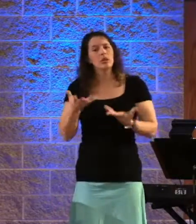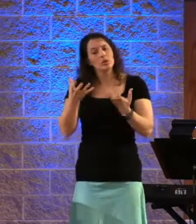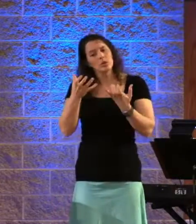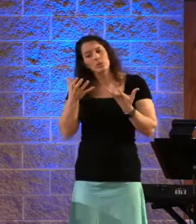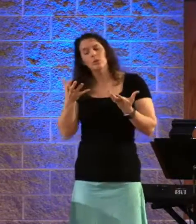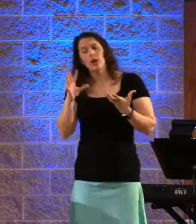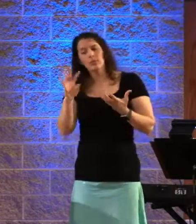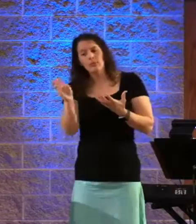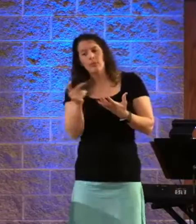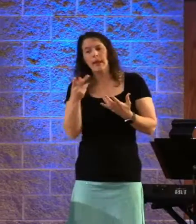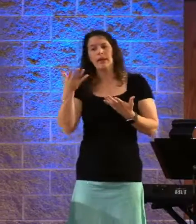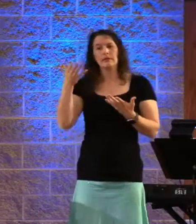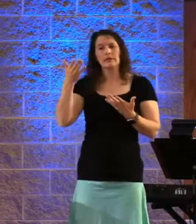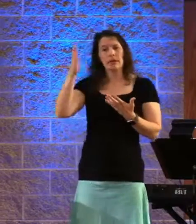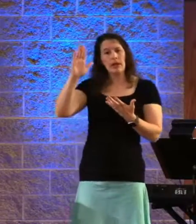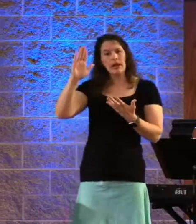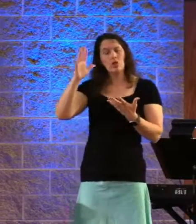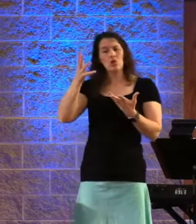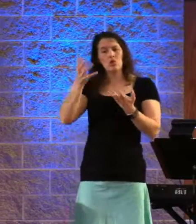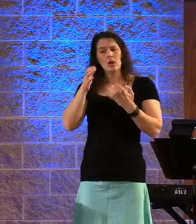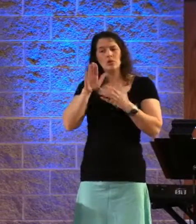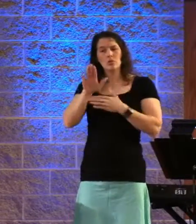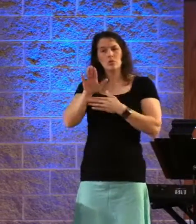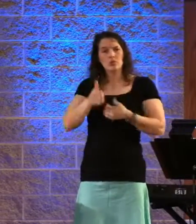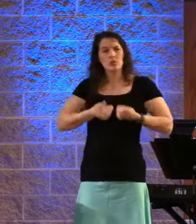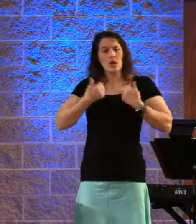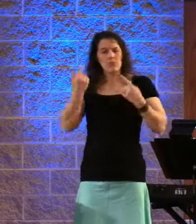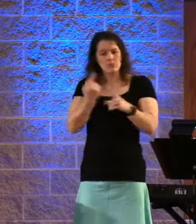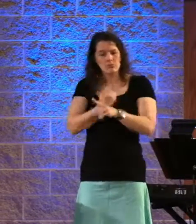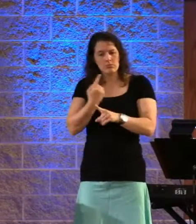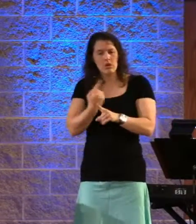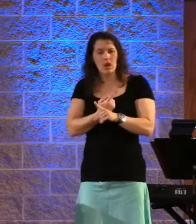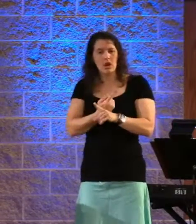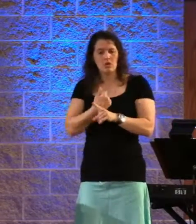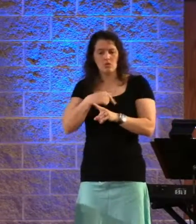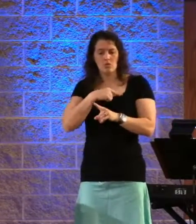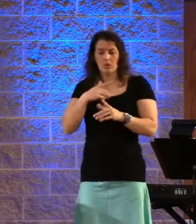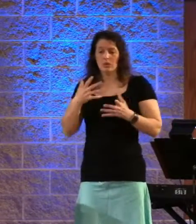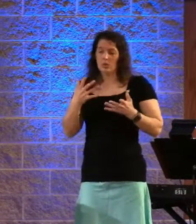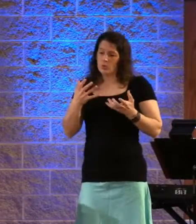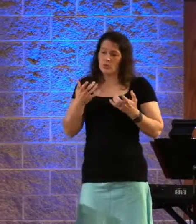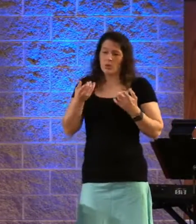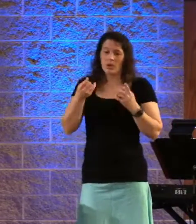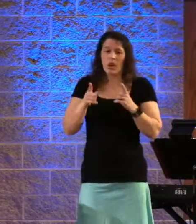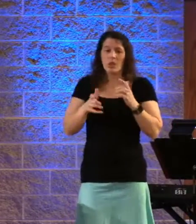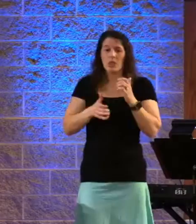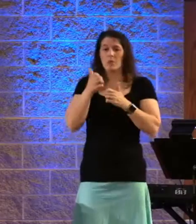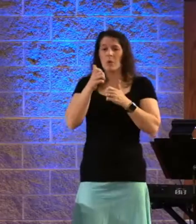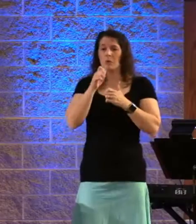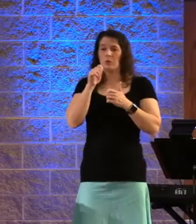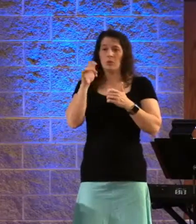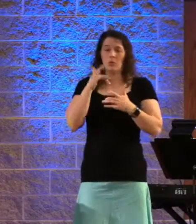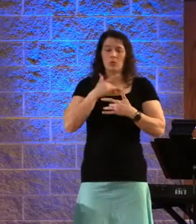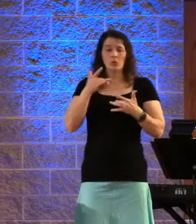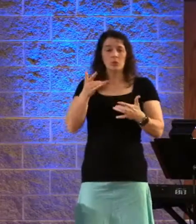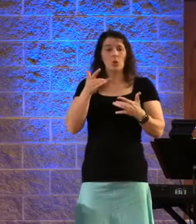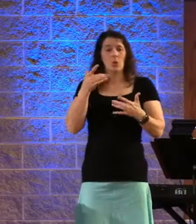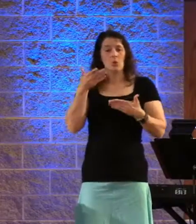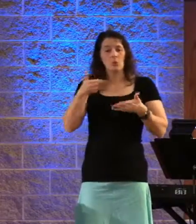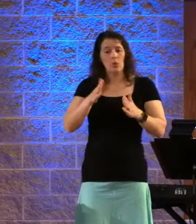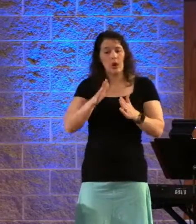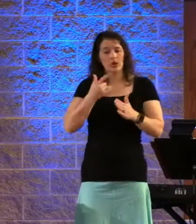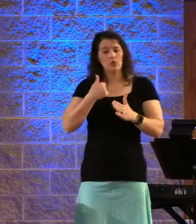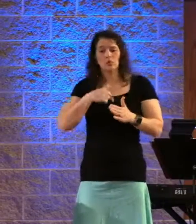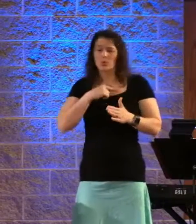want them to come back to God. We want them to get their lives right. And we are wanting that to happen in the most unusual way. We're